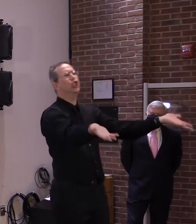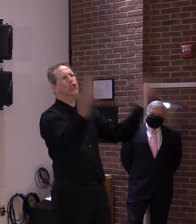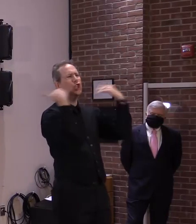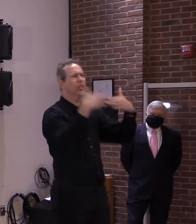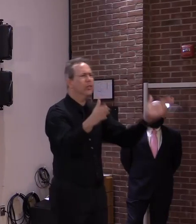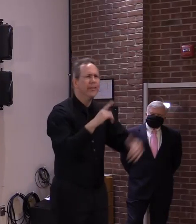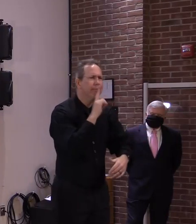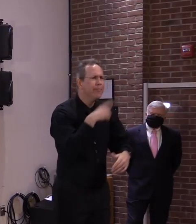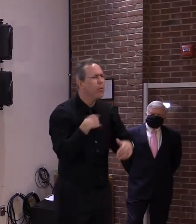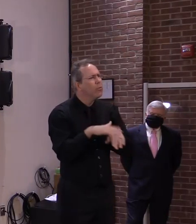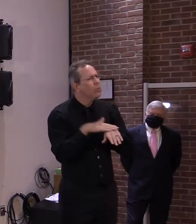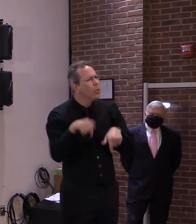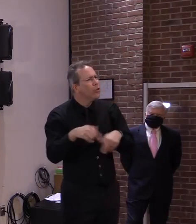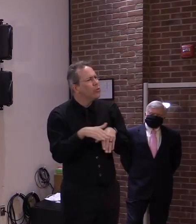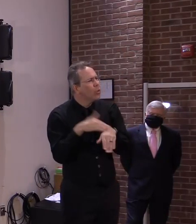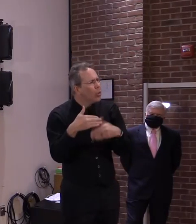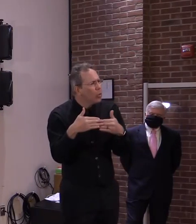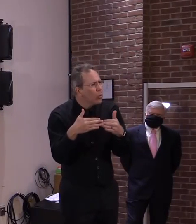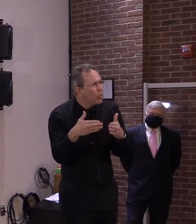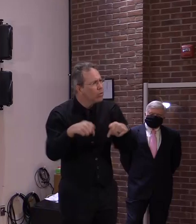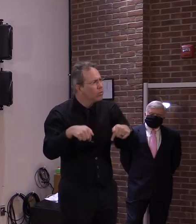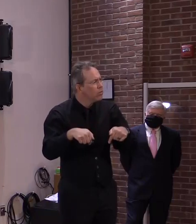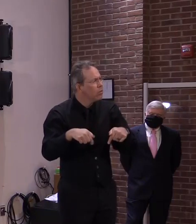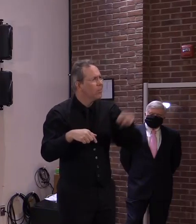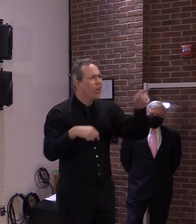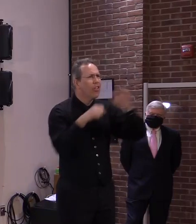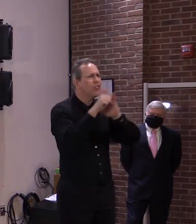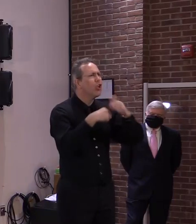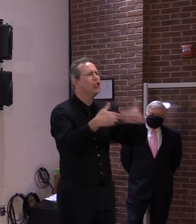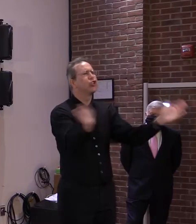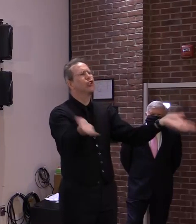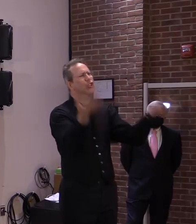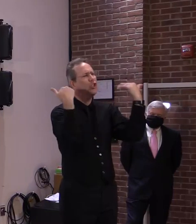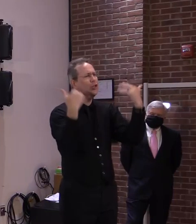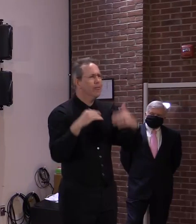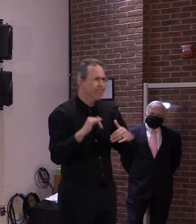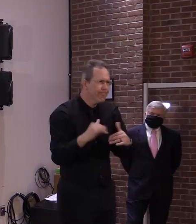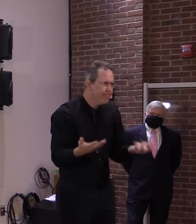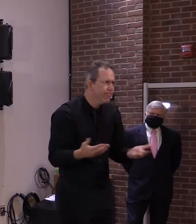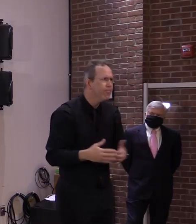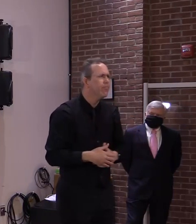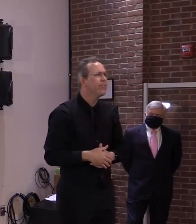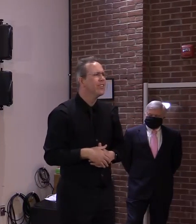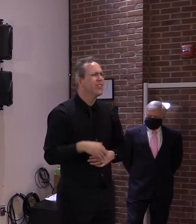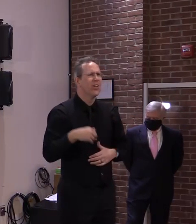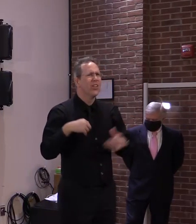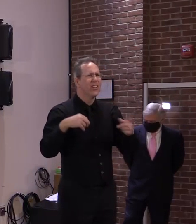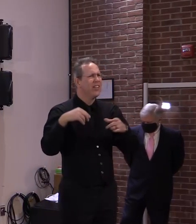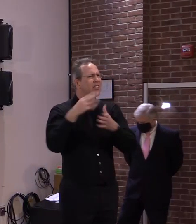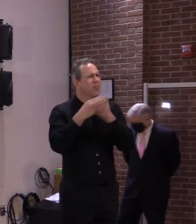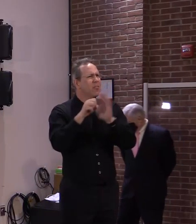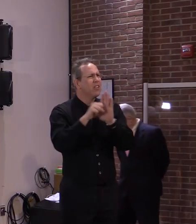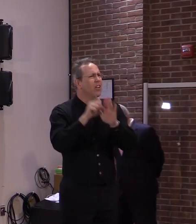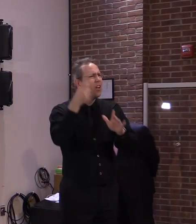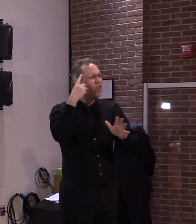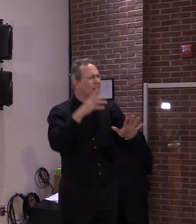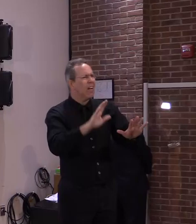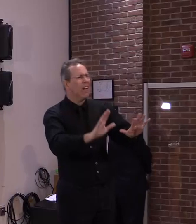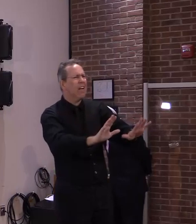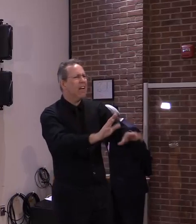be, from the federal government's viewpoint, what needs to be done now is just for everyone to adhere to all the guidance like we've been preaching